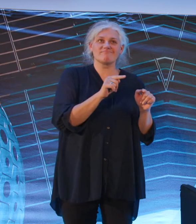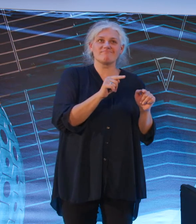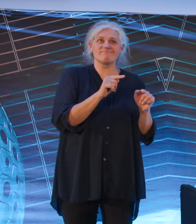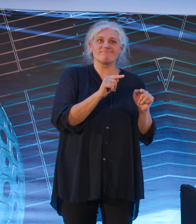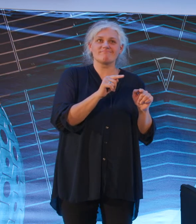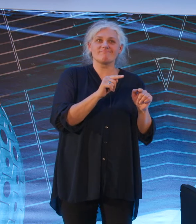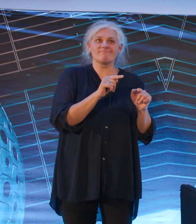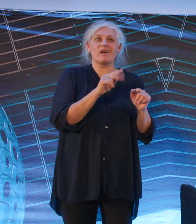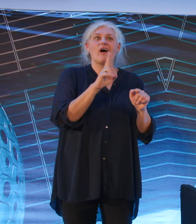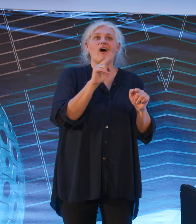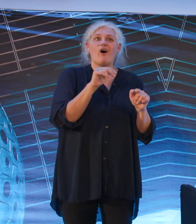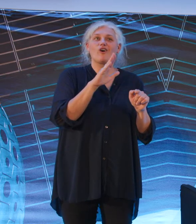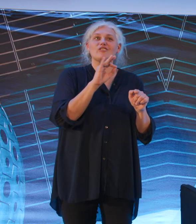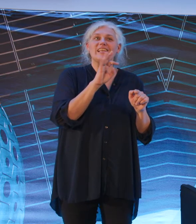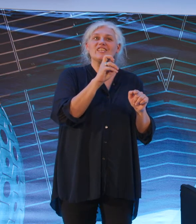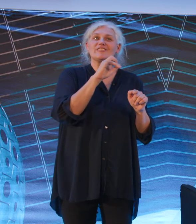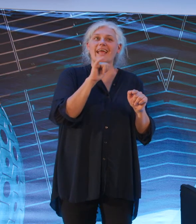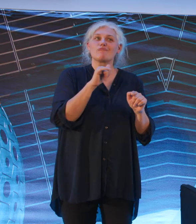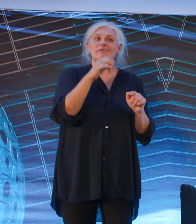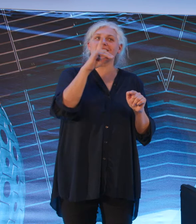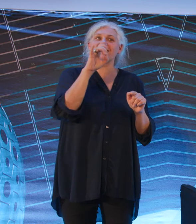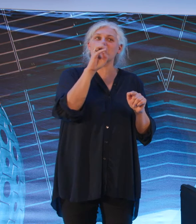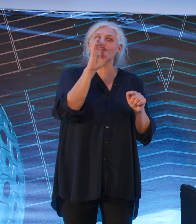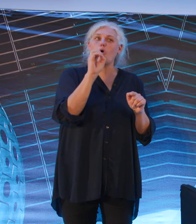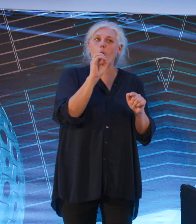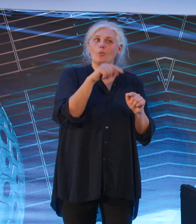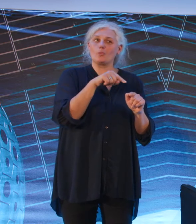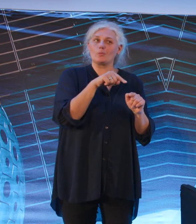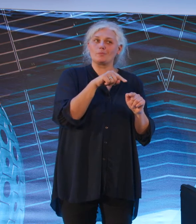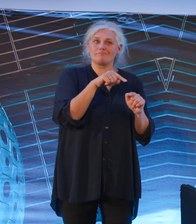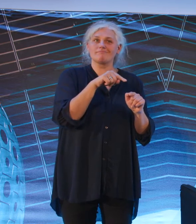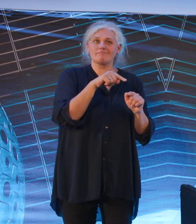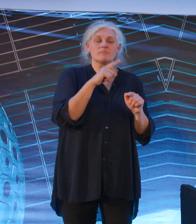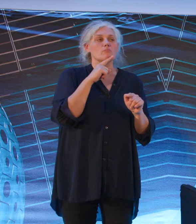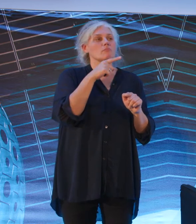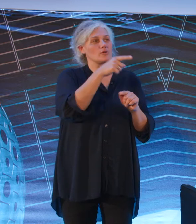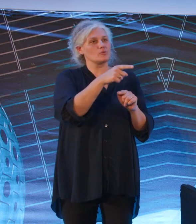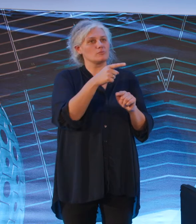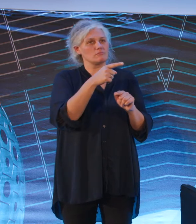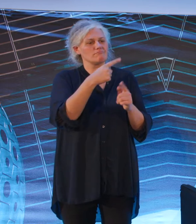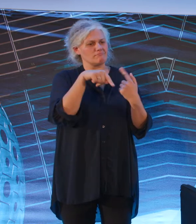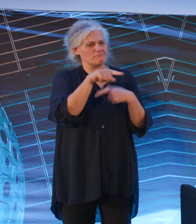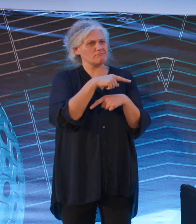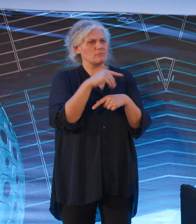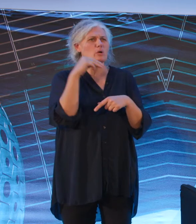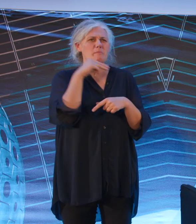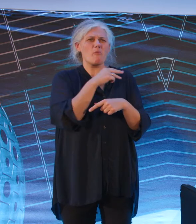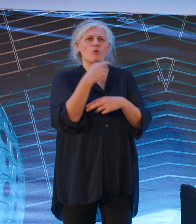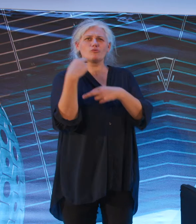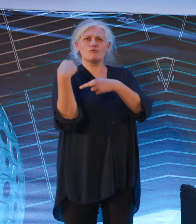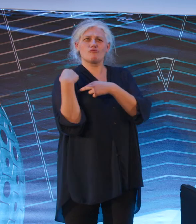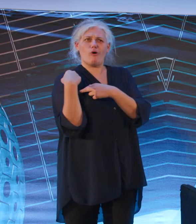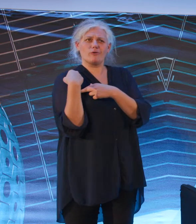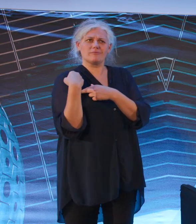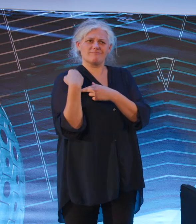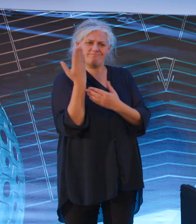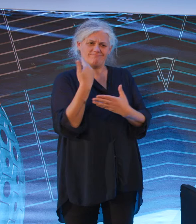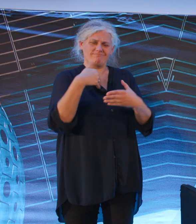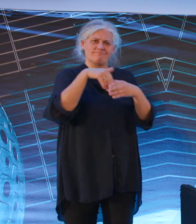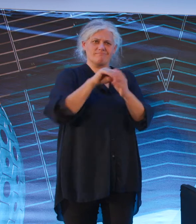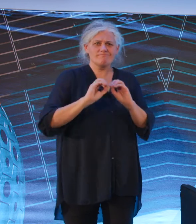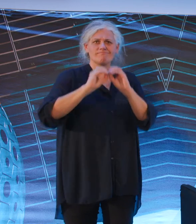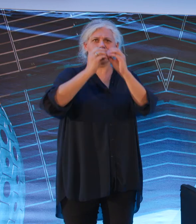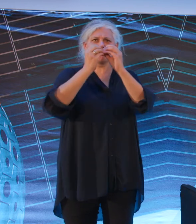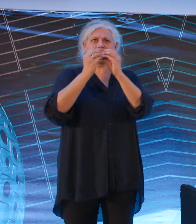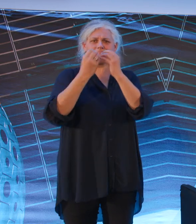legendary heroes. Yet each one has played a vital role in shaping Maynooth University into